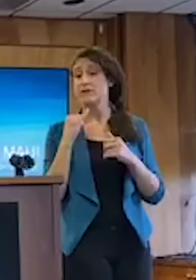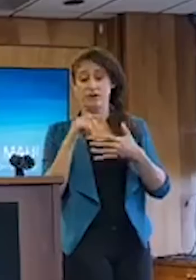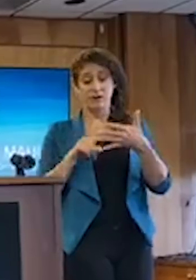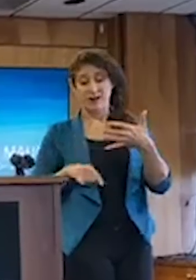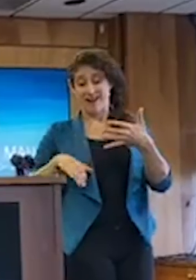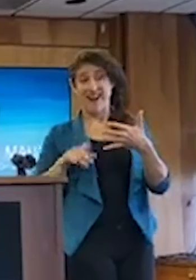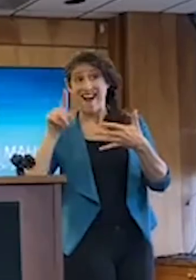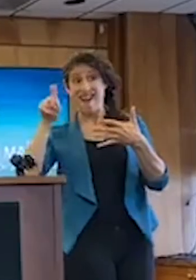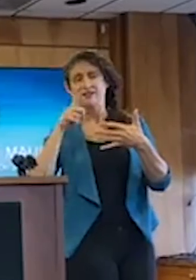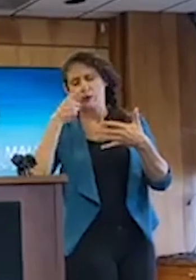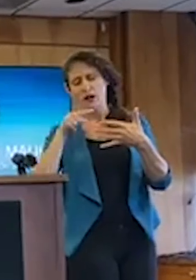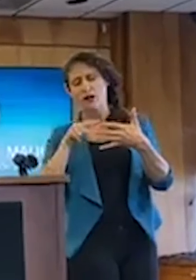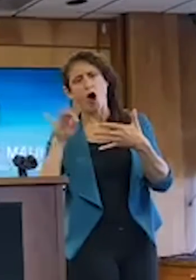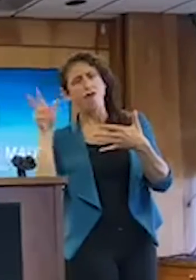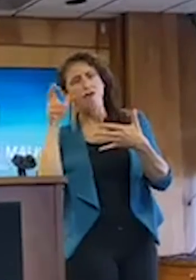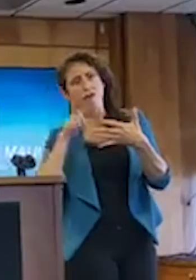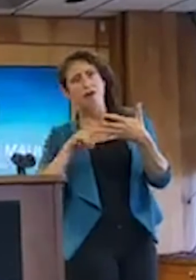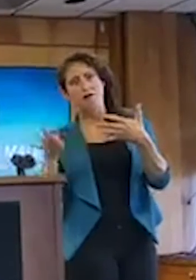So Wendy with Pacific Media Group.